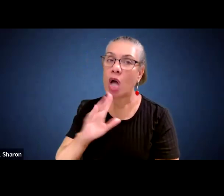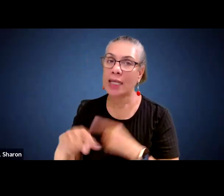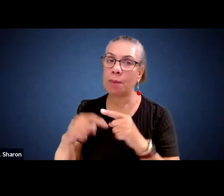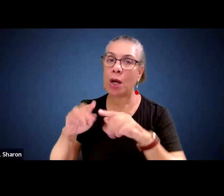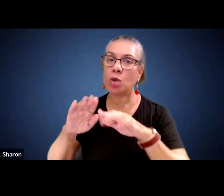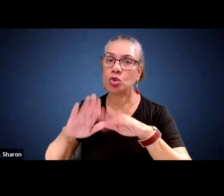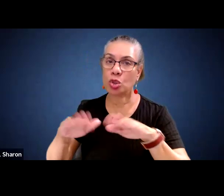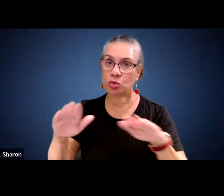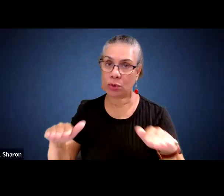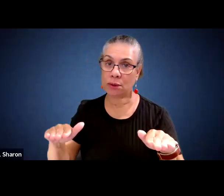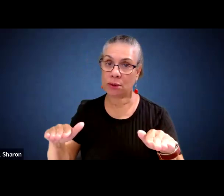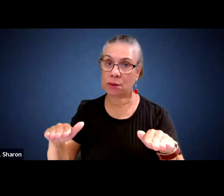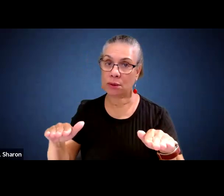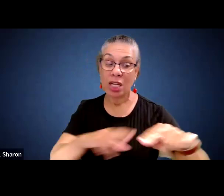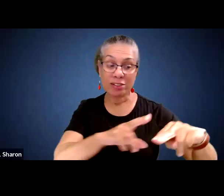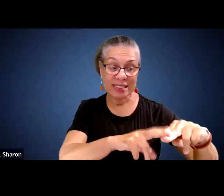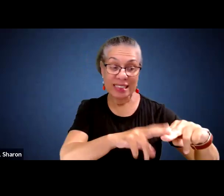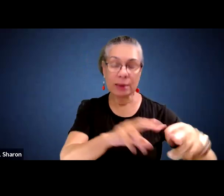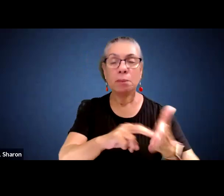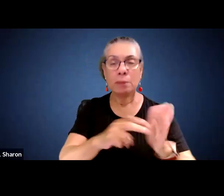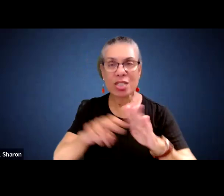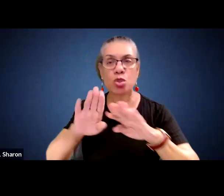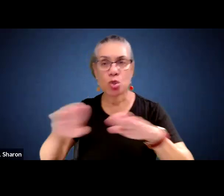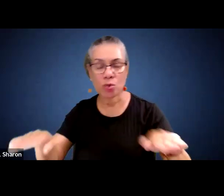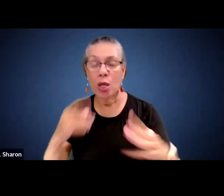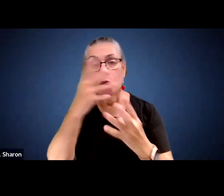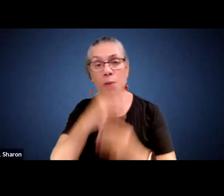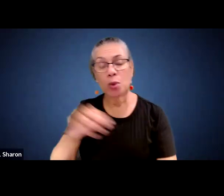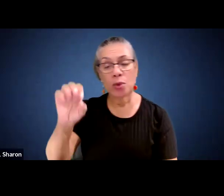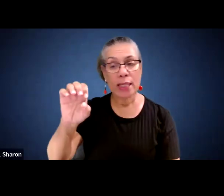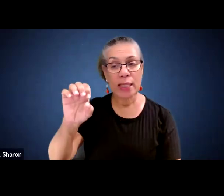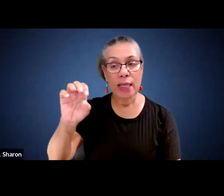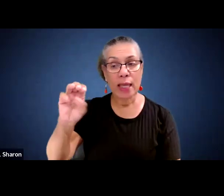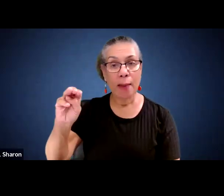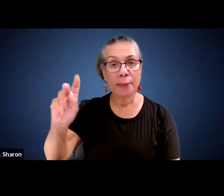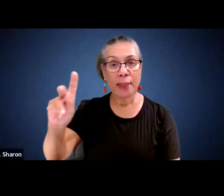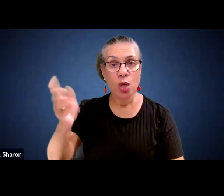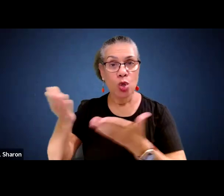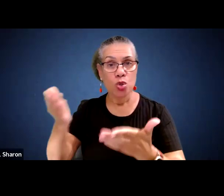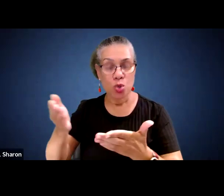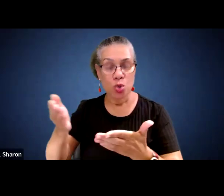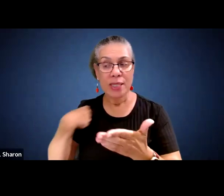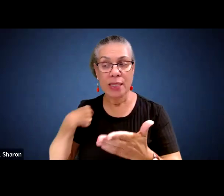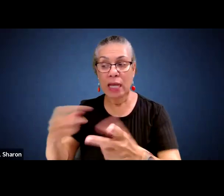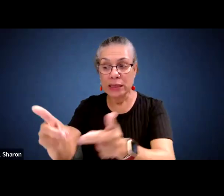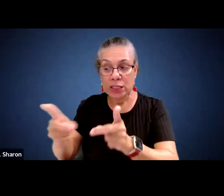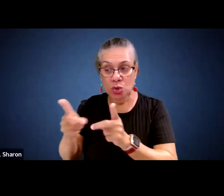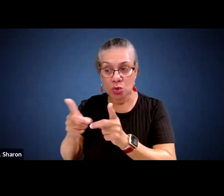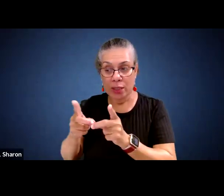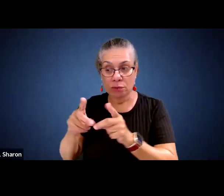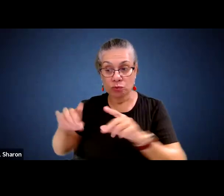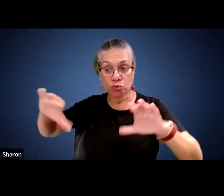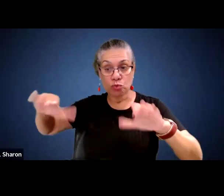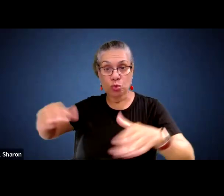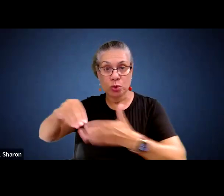And the beauty of EMK is that EMK is serving district population, which if this were